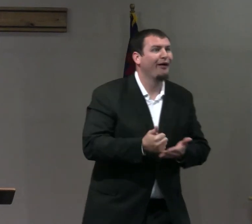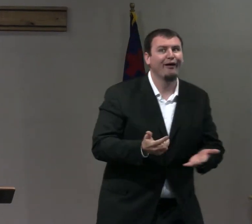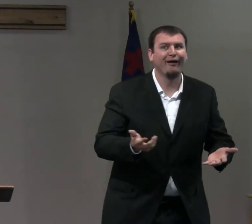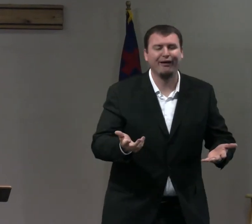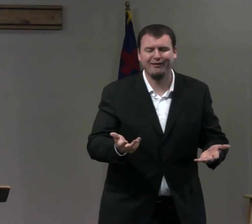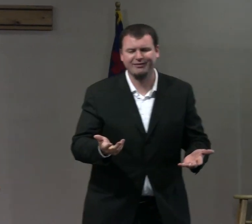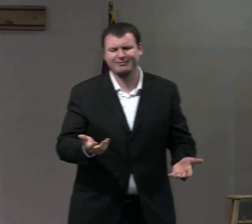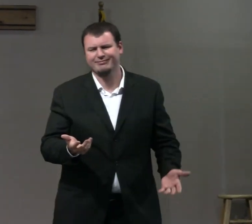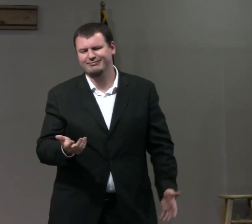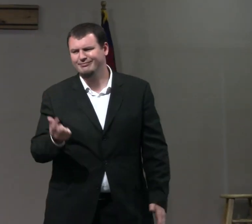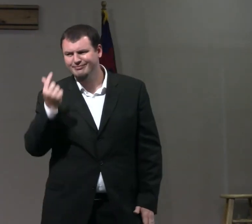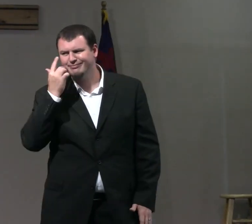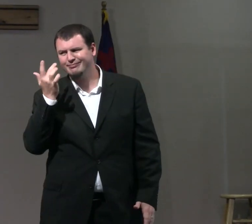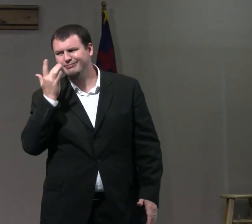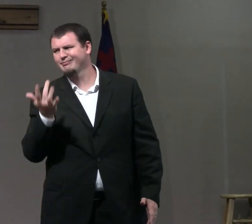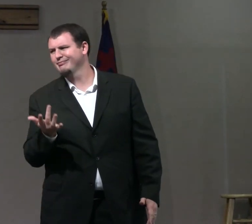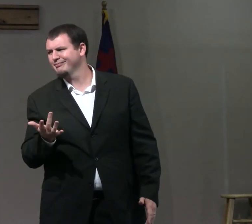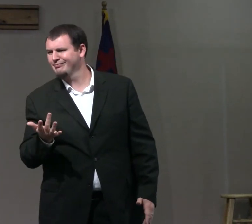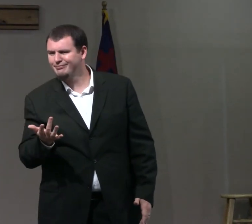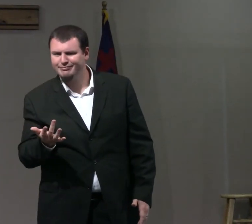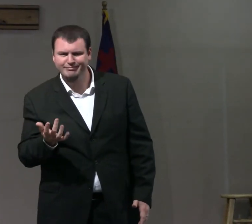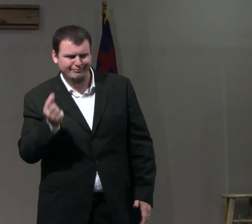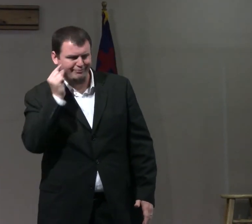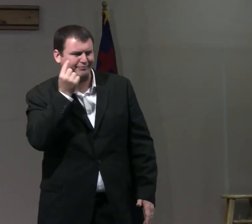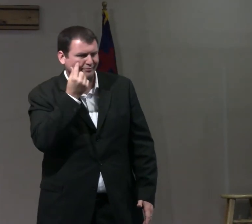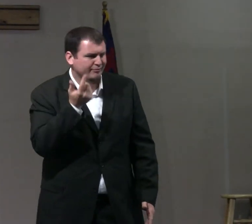But, so I just come in here like, oh, I can help with this.